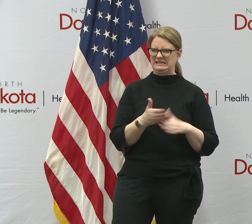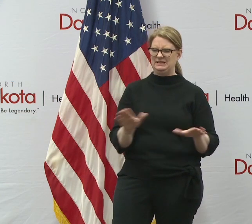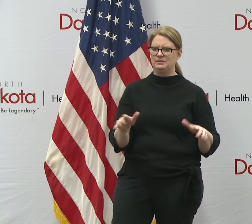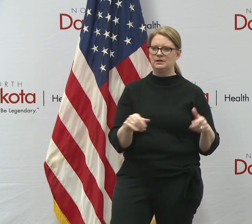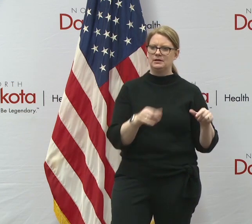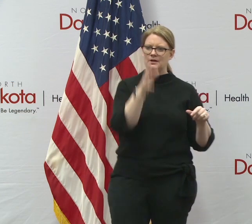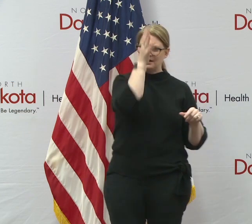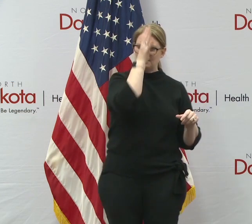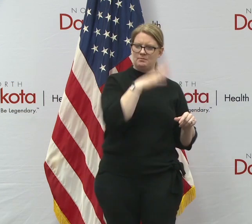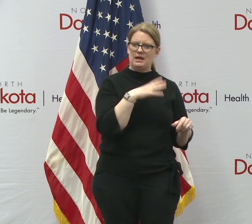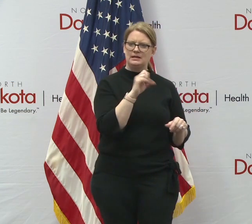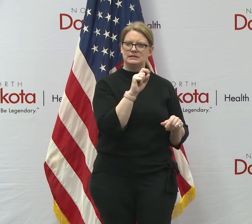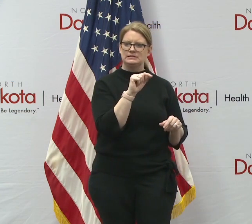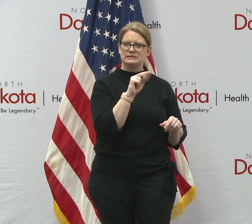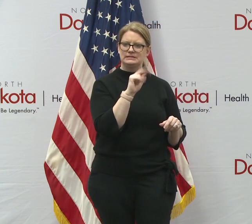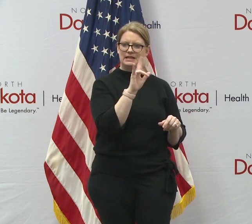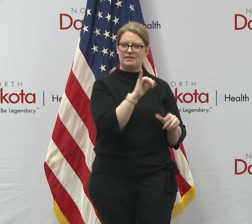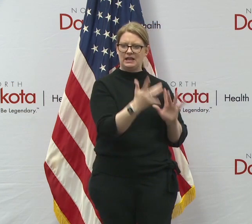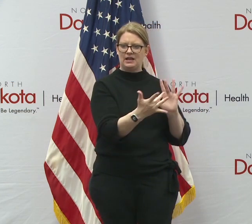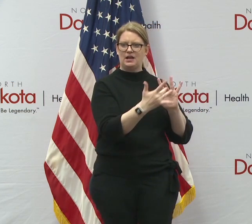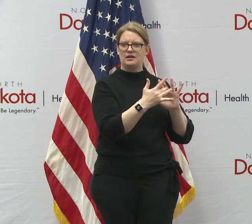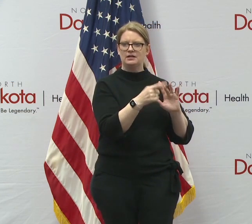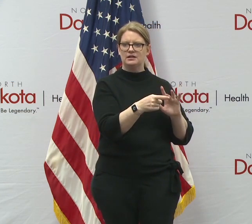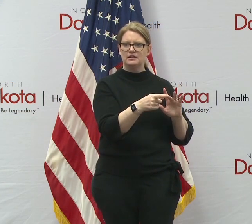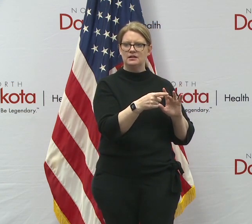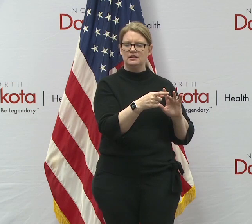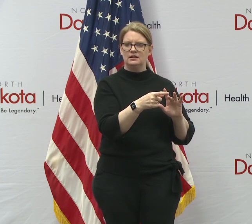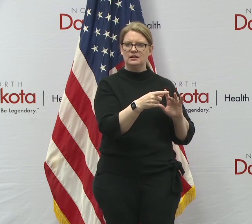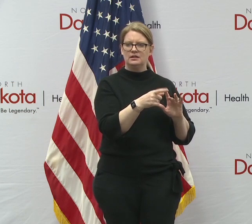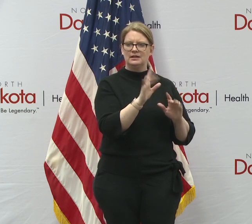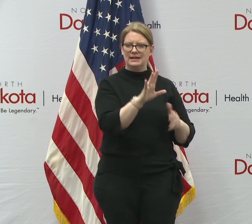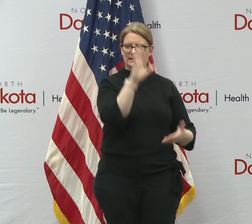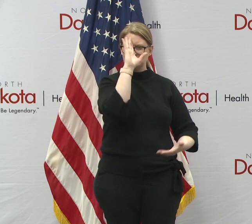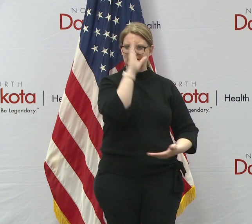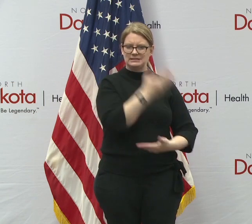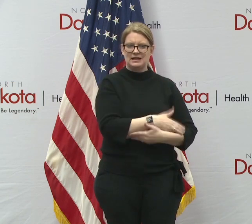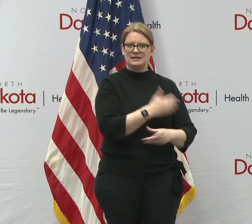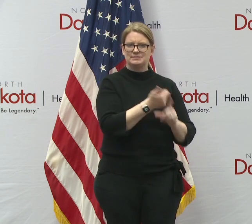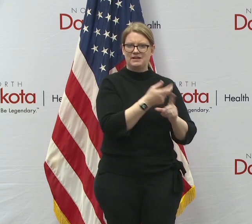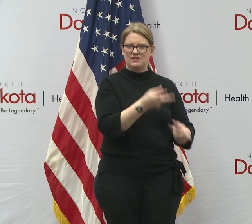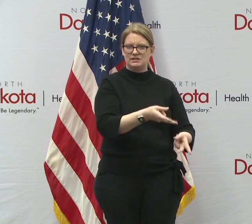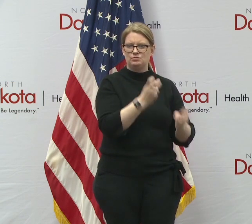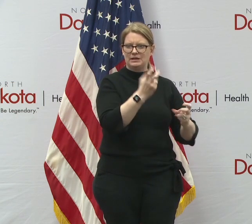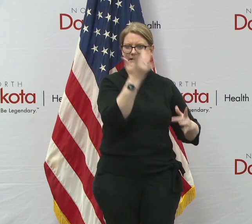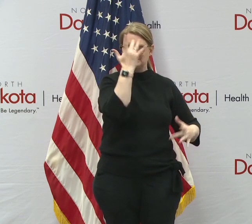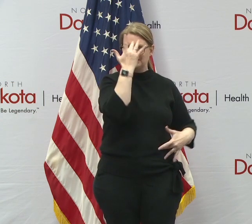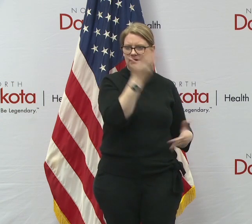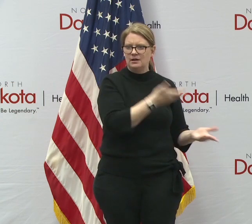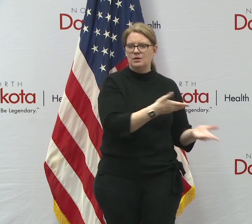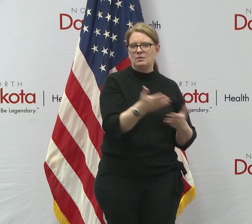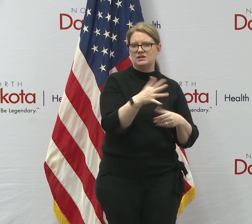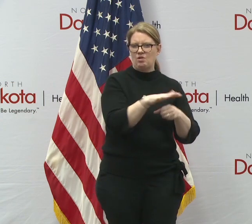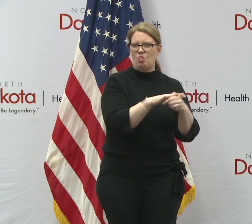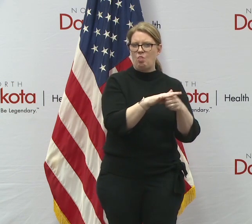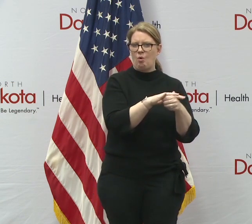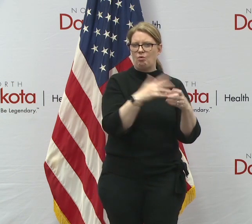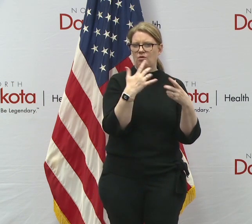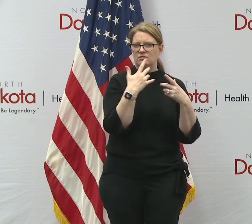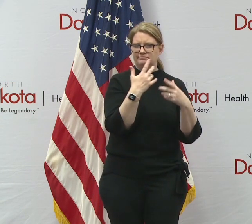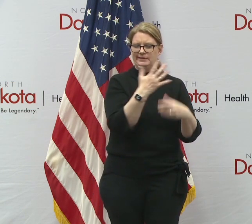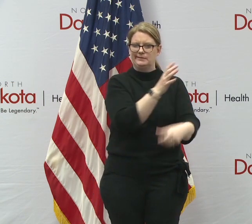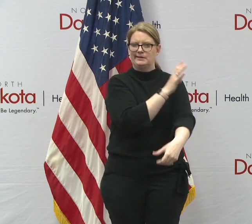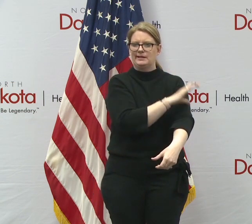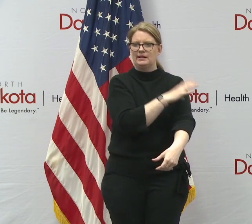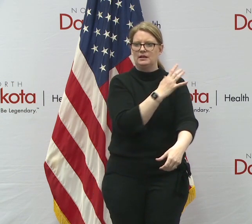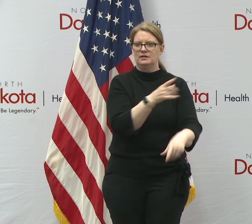man in Stanley contacted us and said that he took his son, who was really sick, to the local healthcare facility there, and